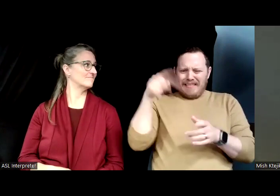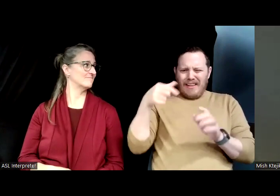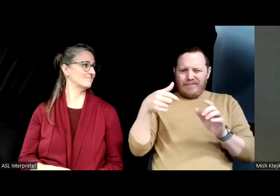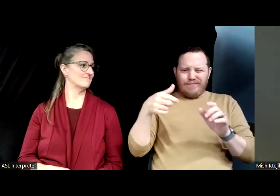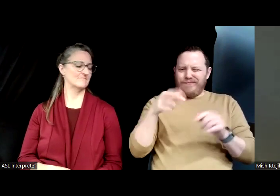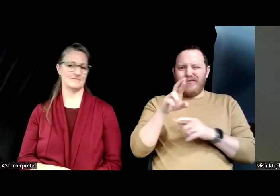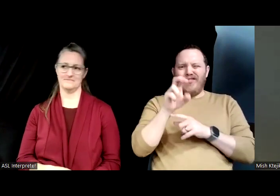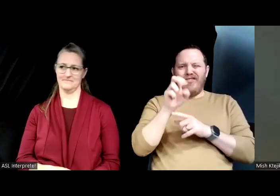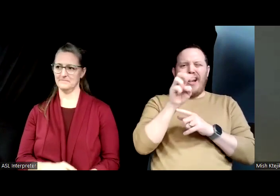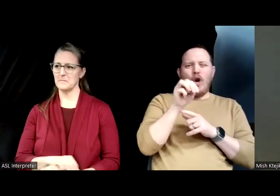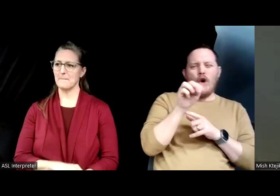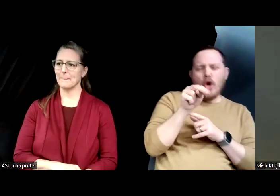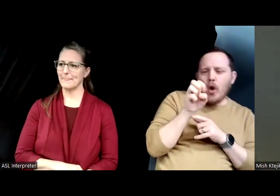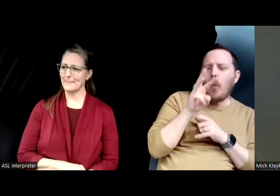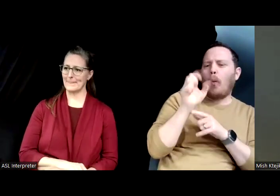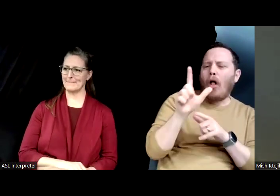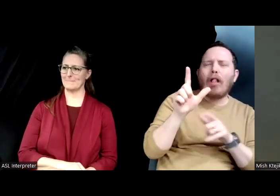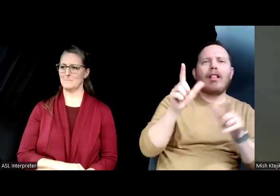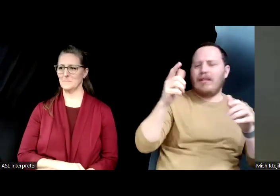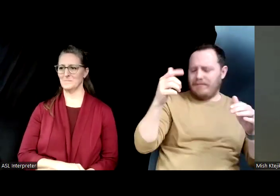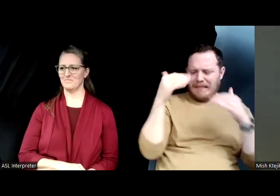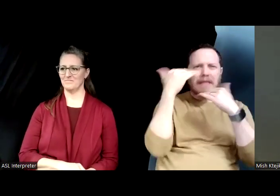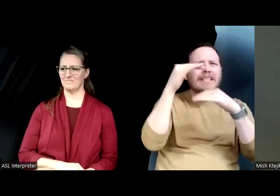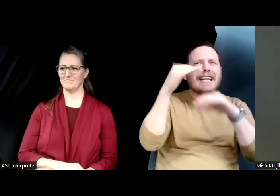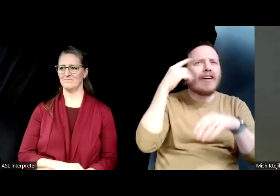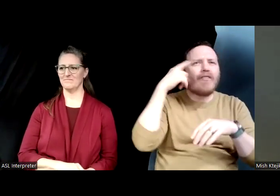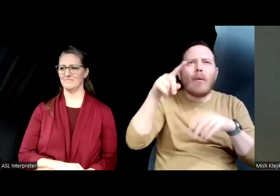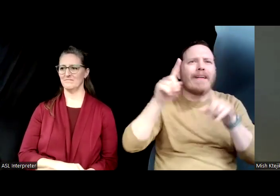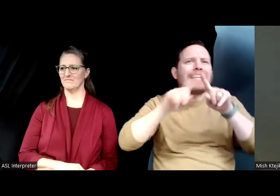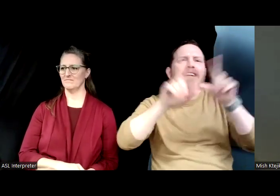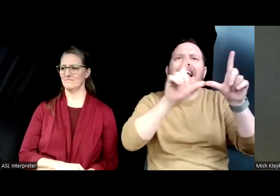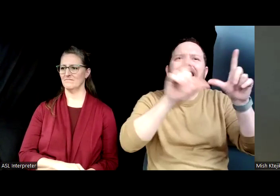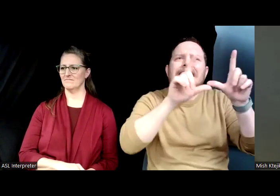So can we talk about that? The renewal